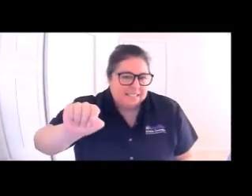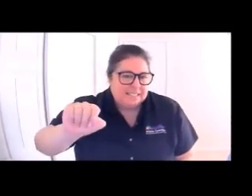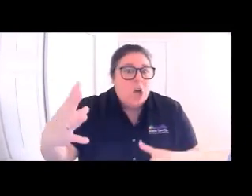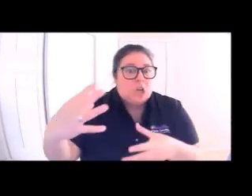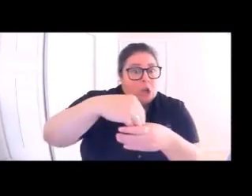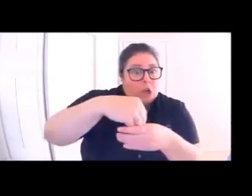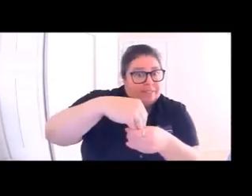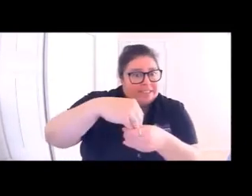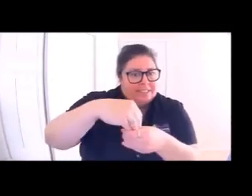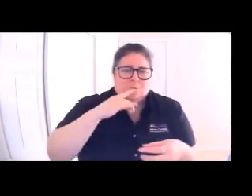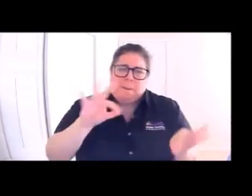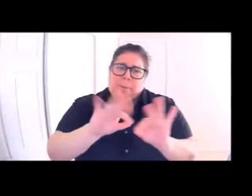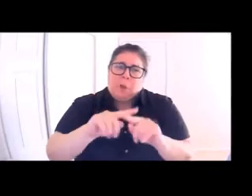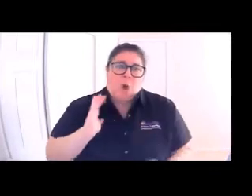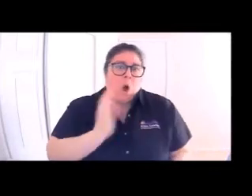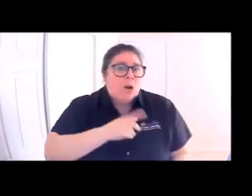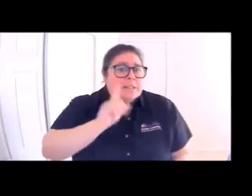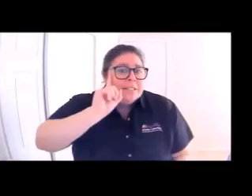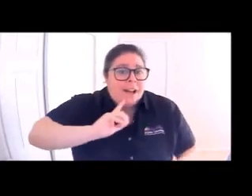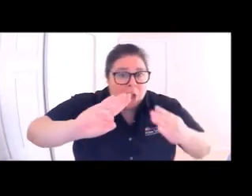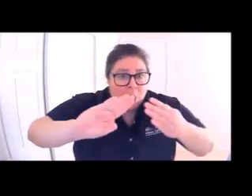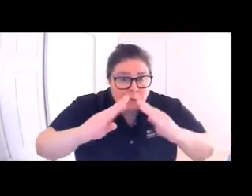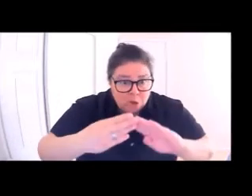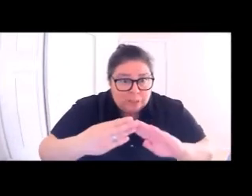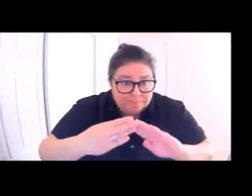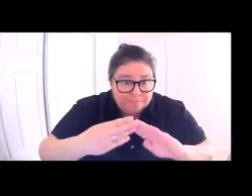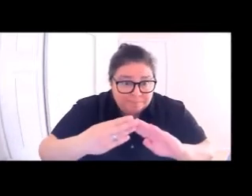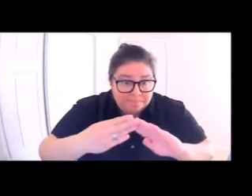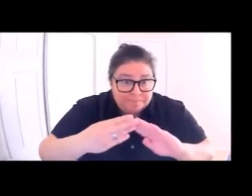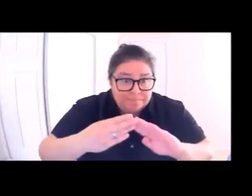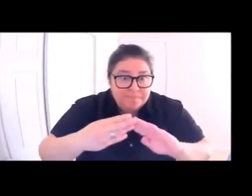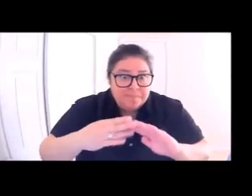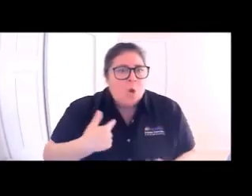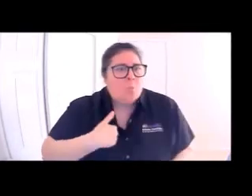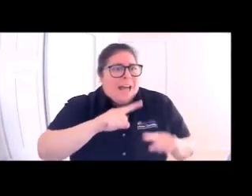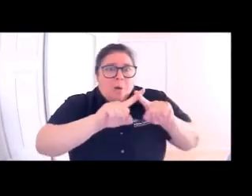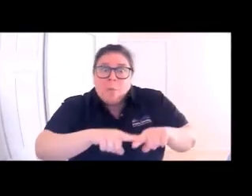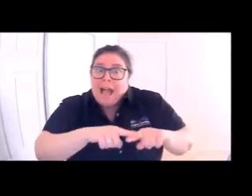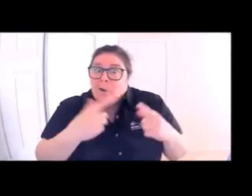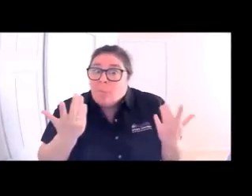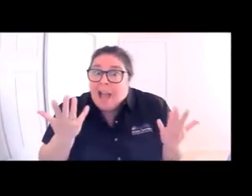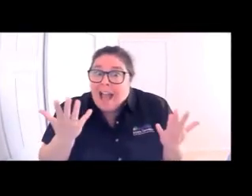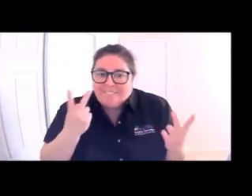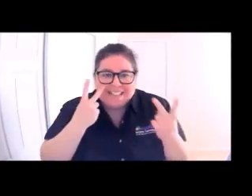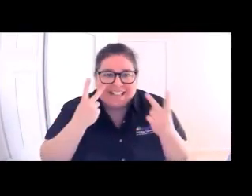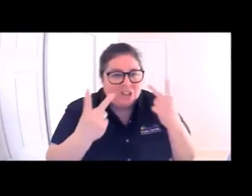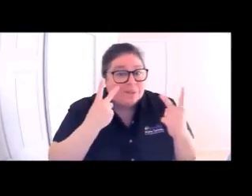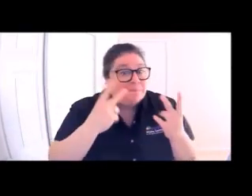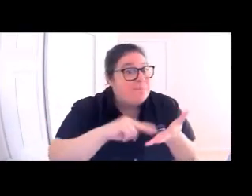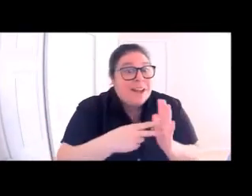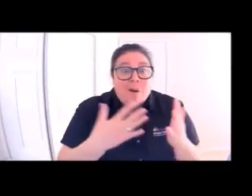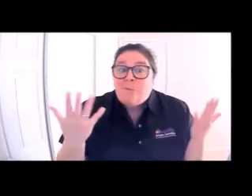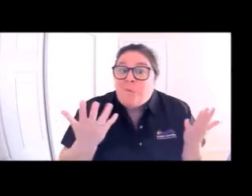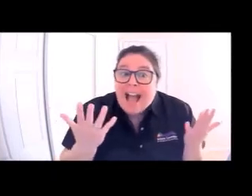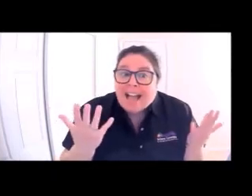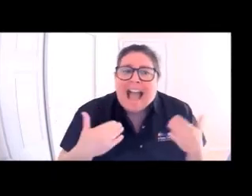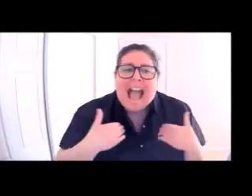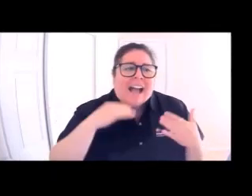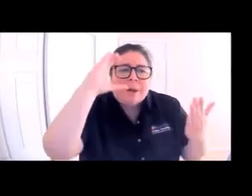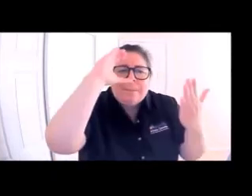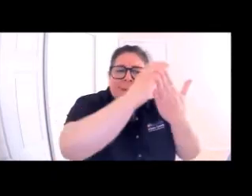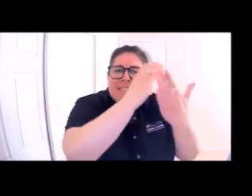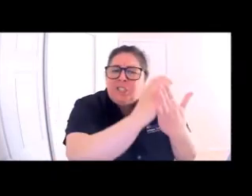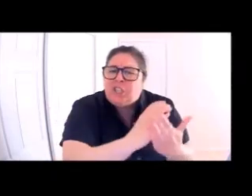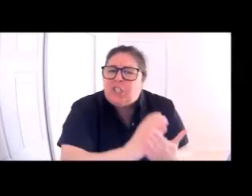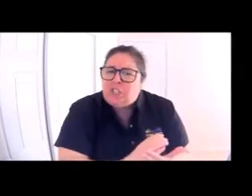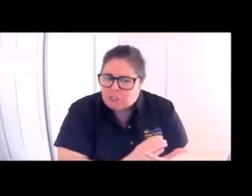Deaf people have different lenses for how they are included into the deaf community. And we depend